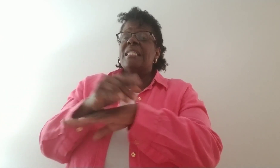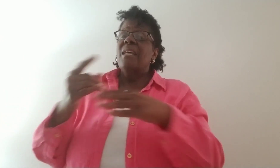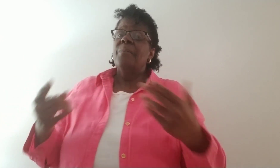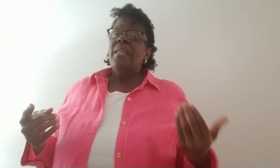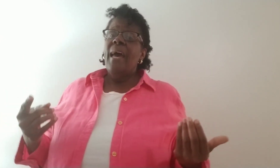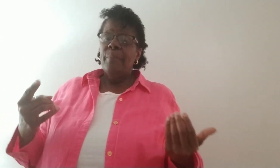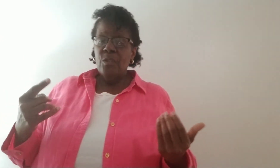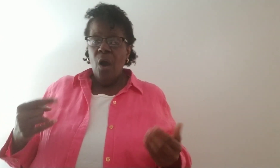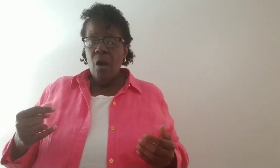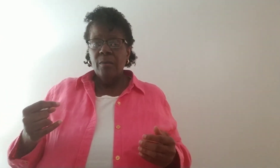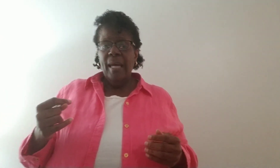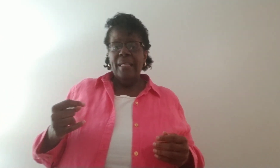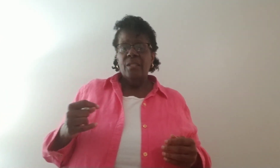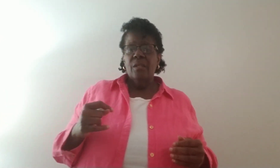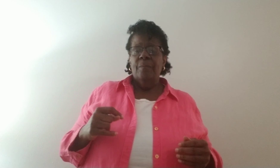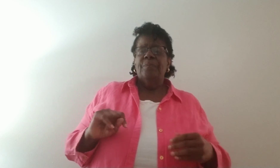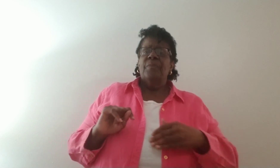Something happens all night.